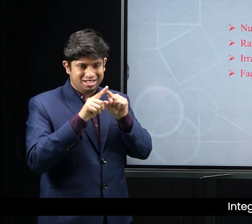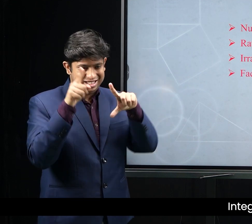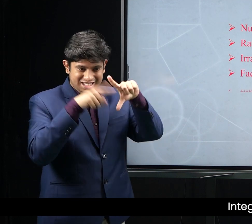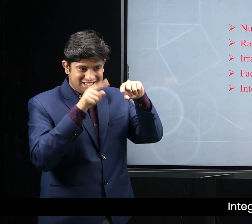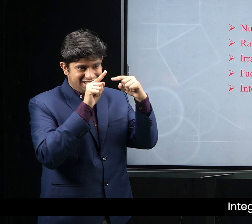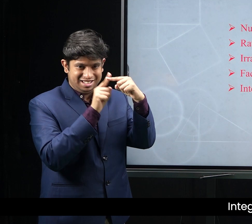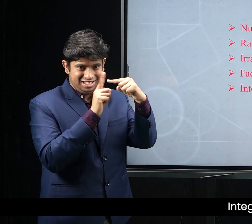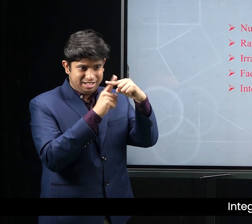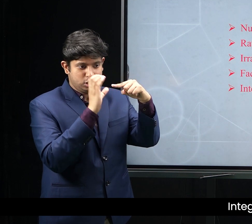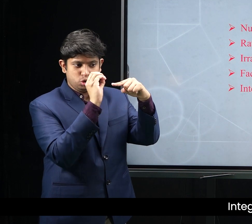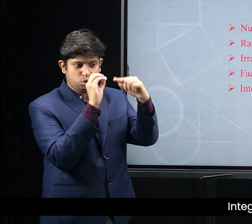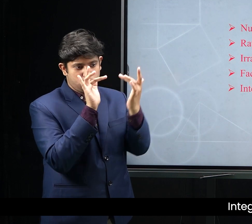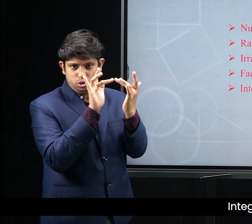integers,